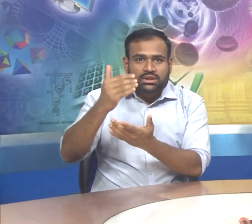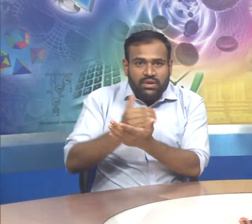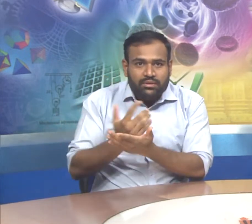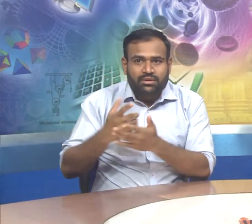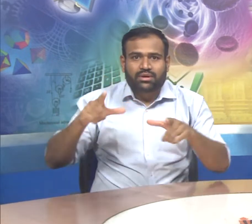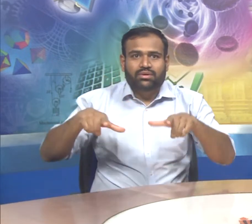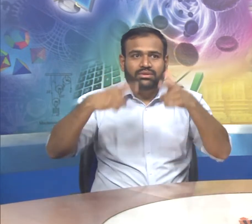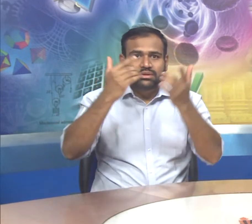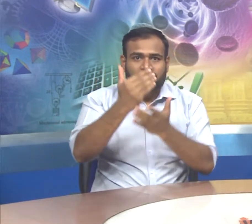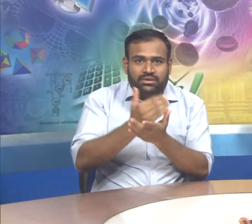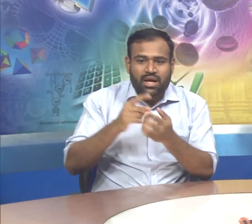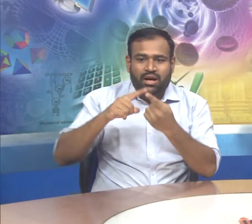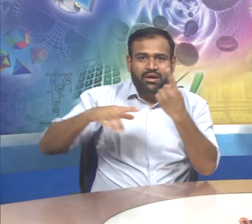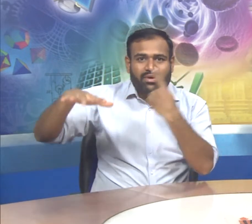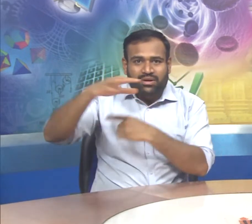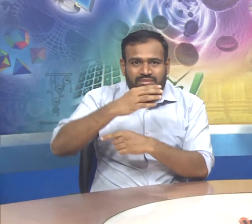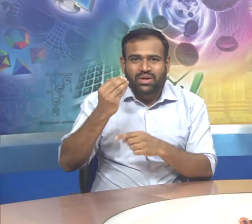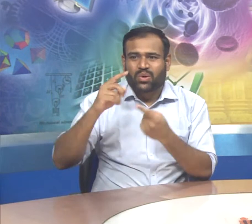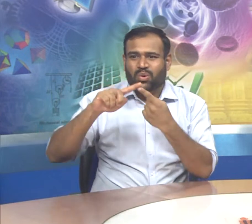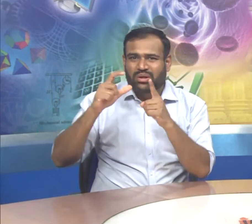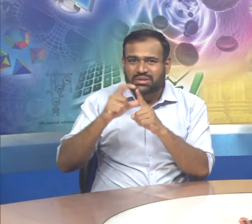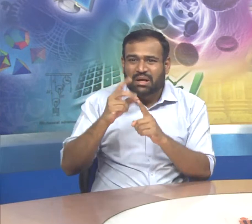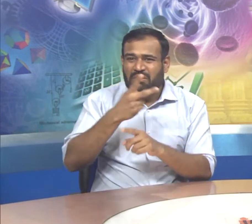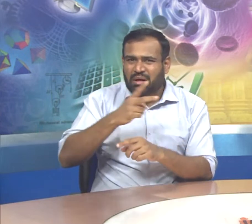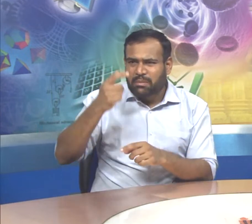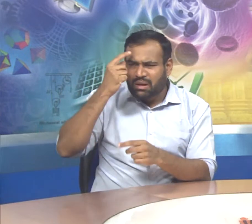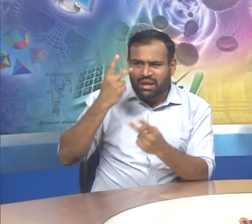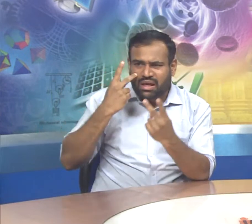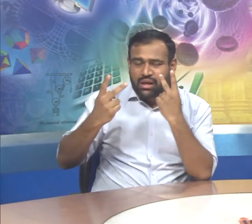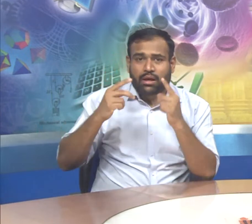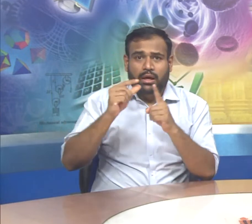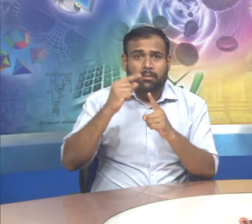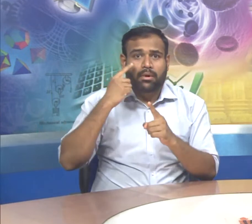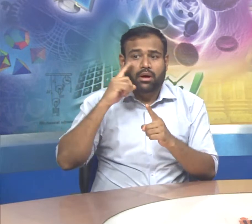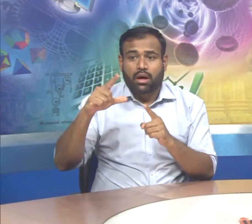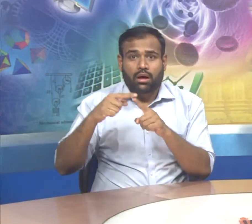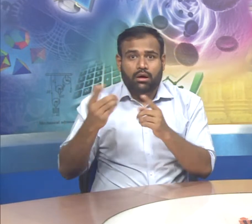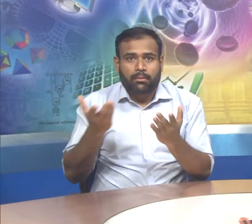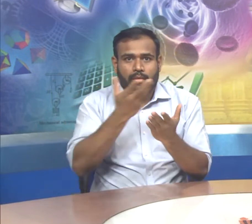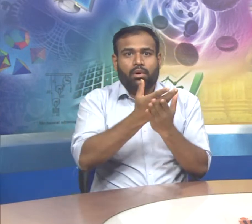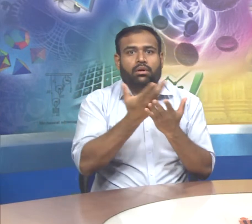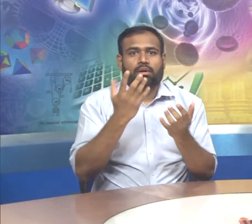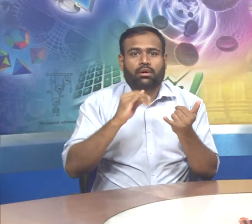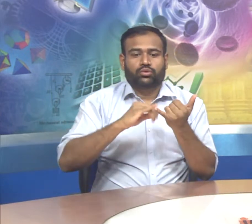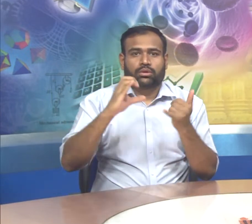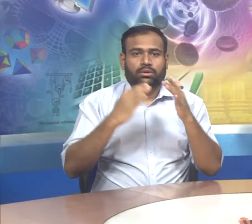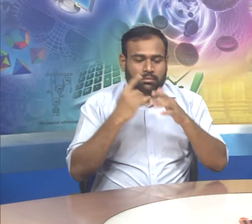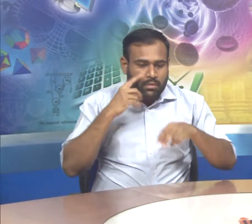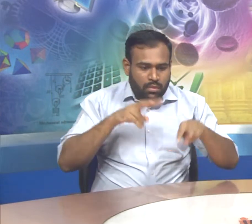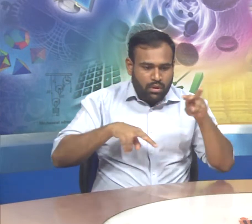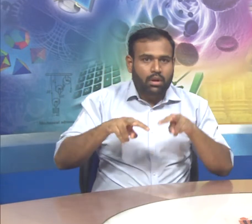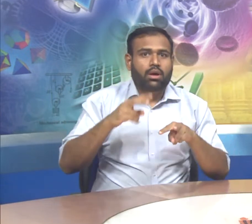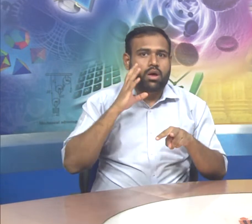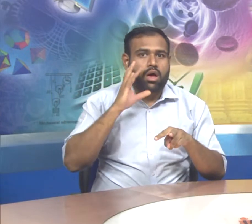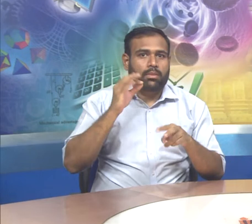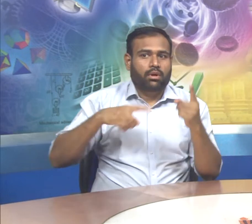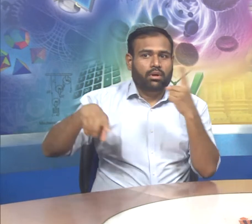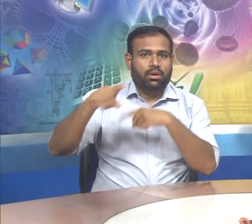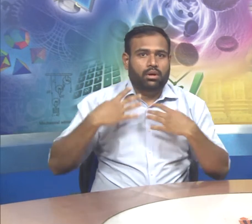Recall that public interest litigation plays an important role in the